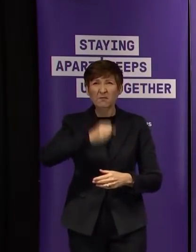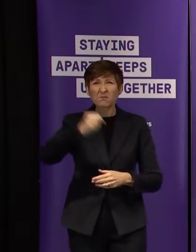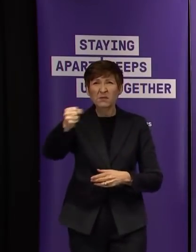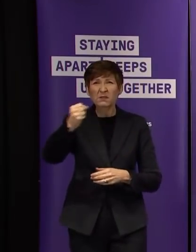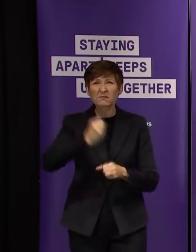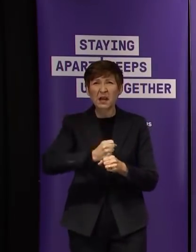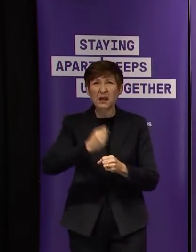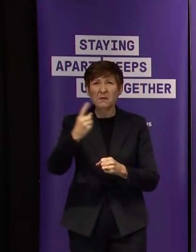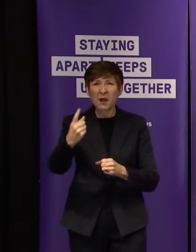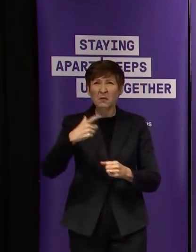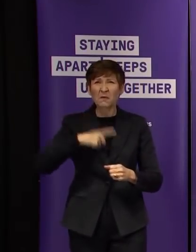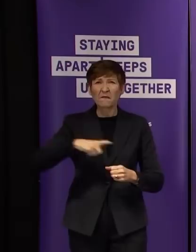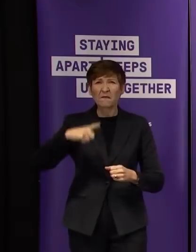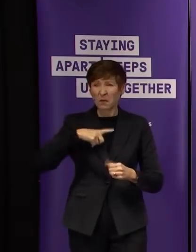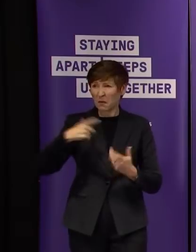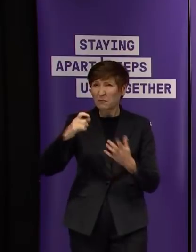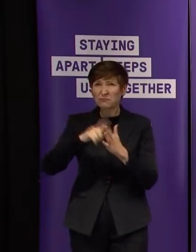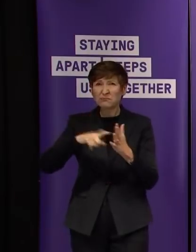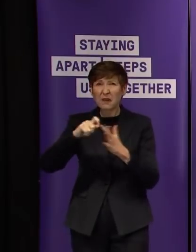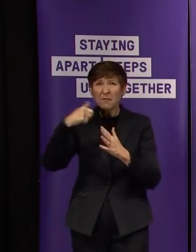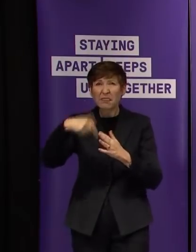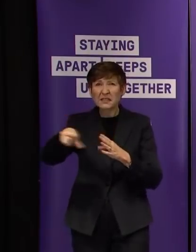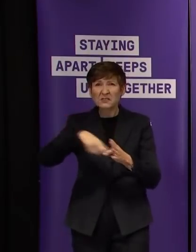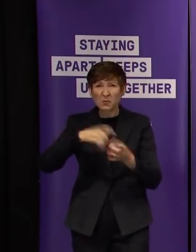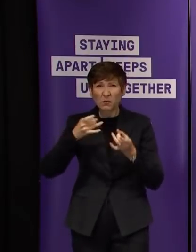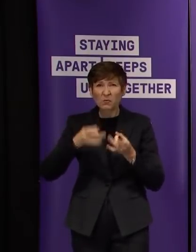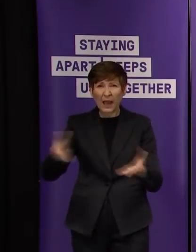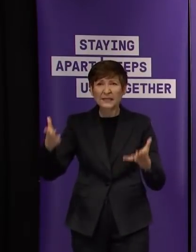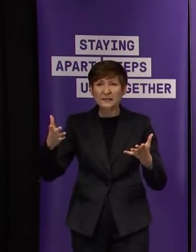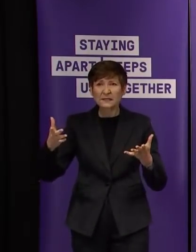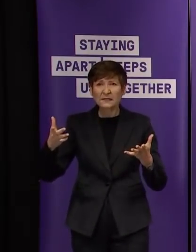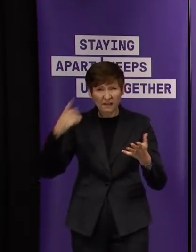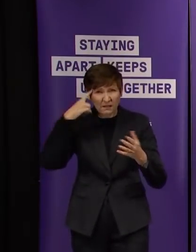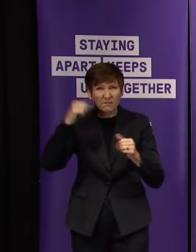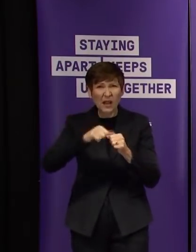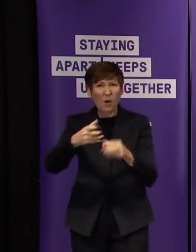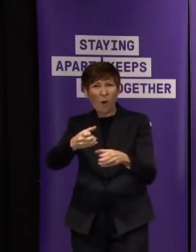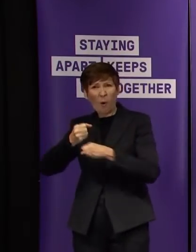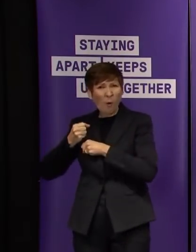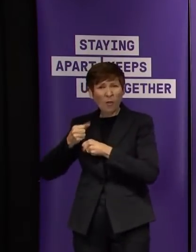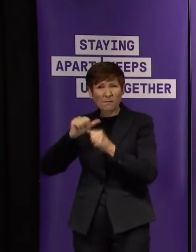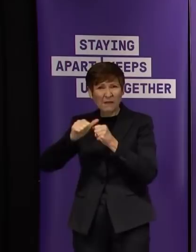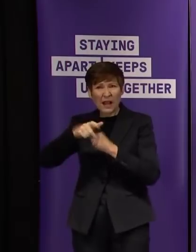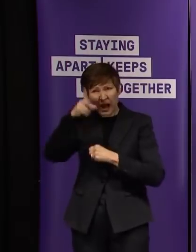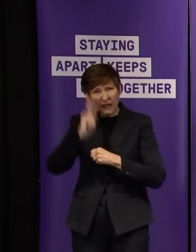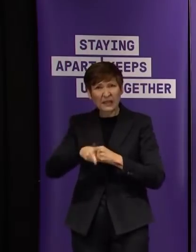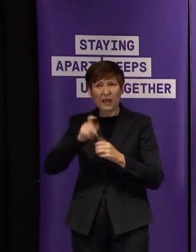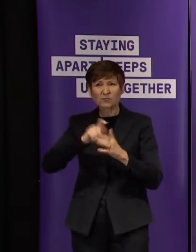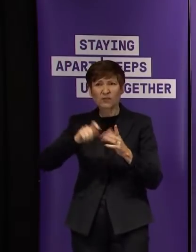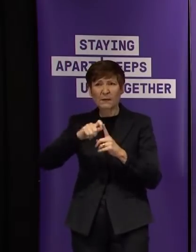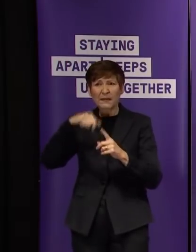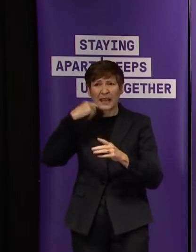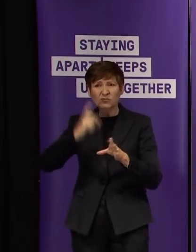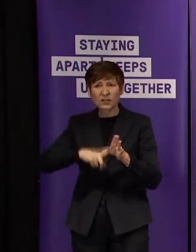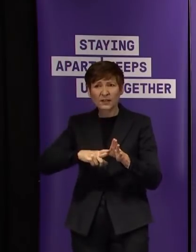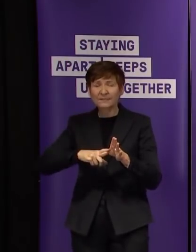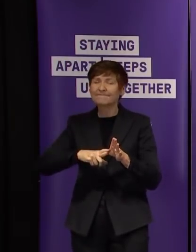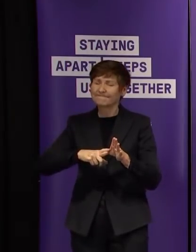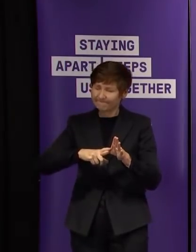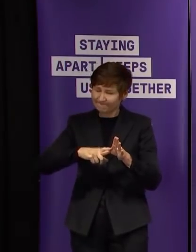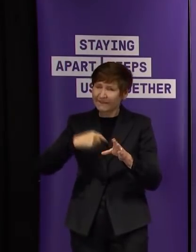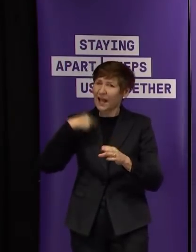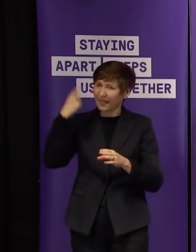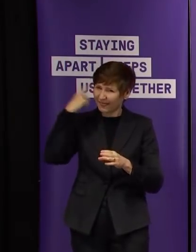We're not anticipating that there will be an increase in the number of students repeating the year, and for very